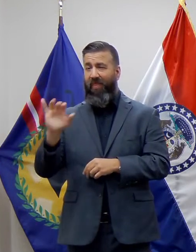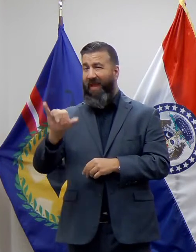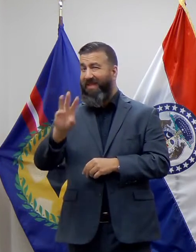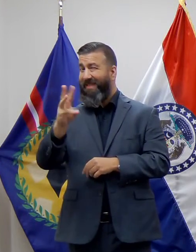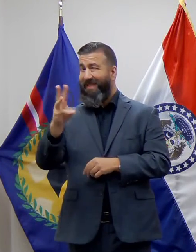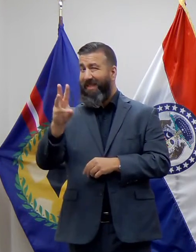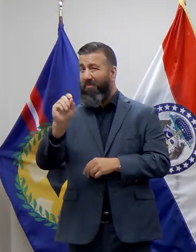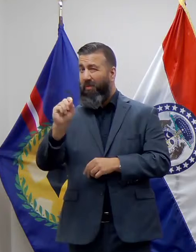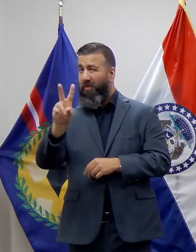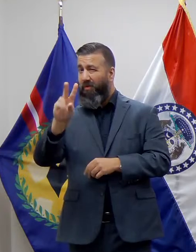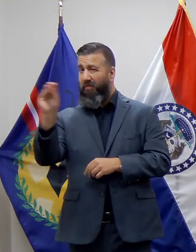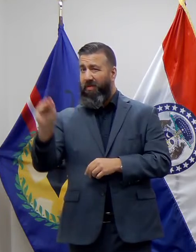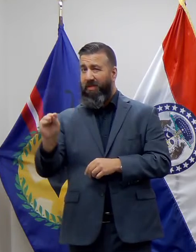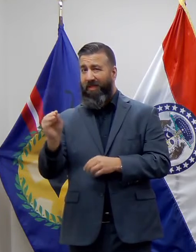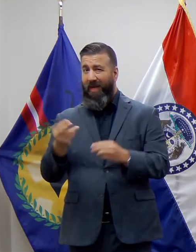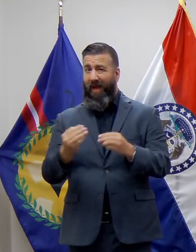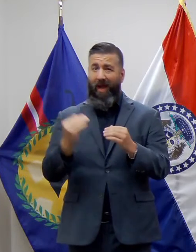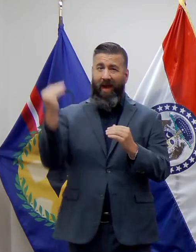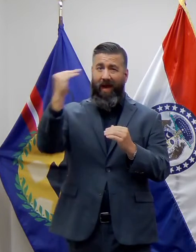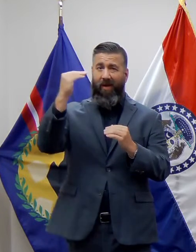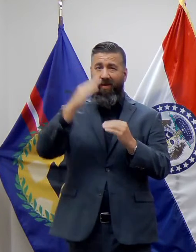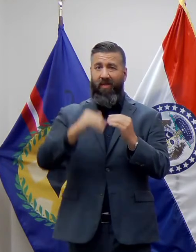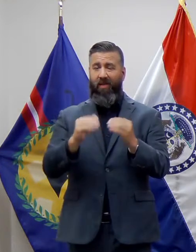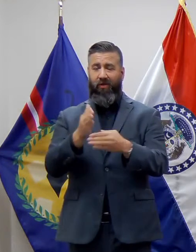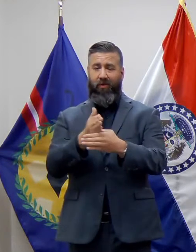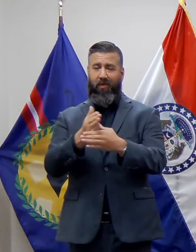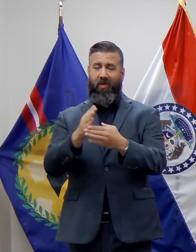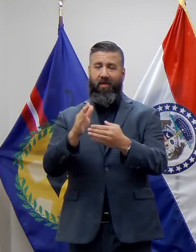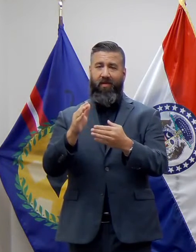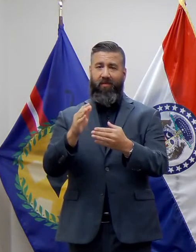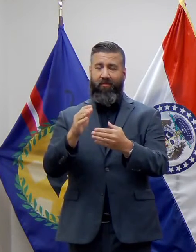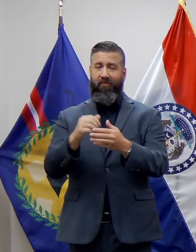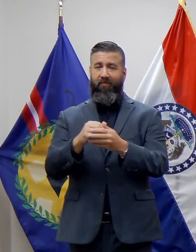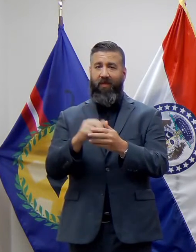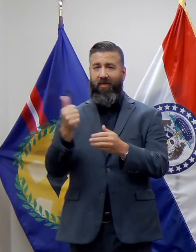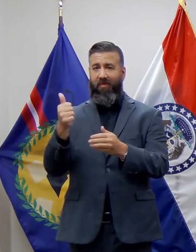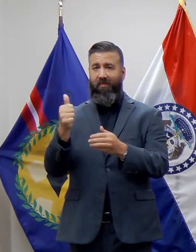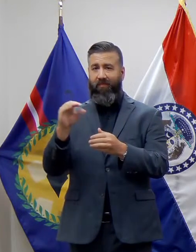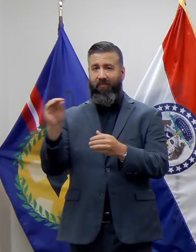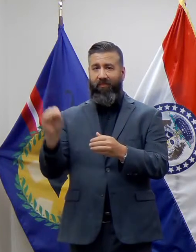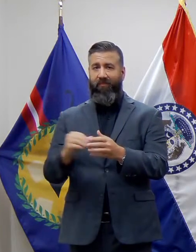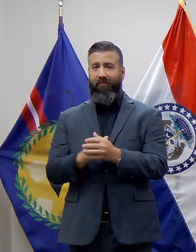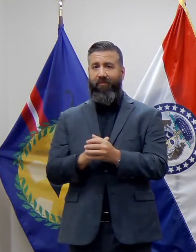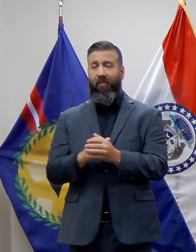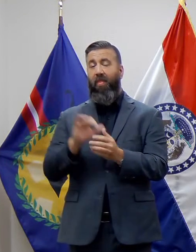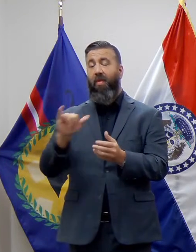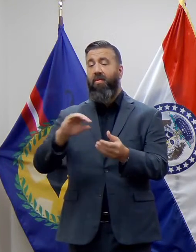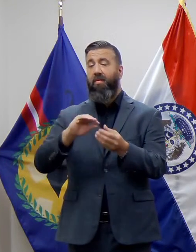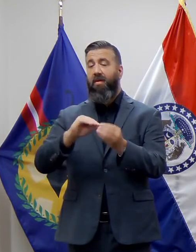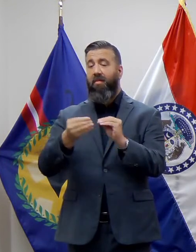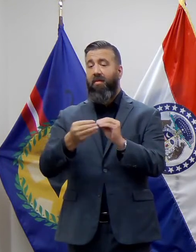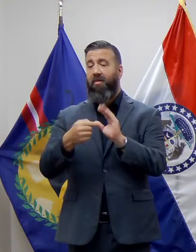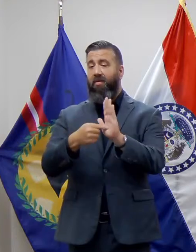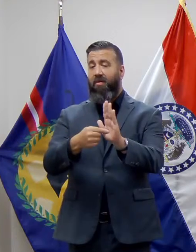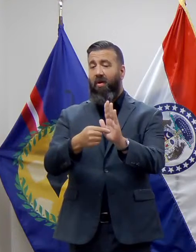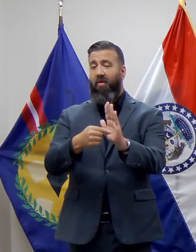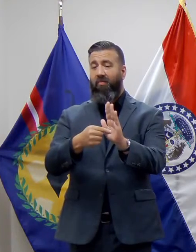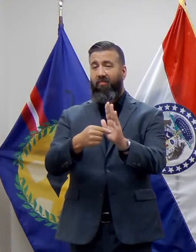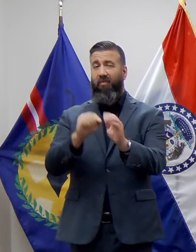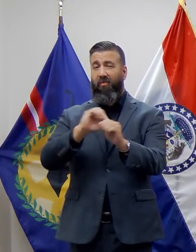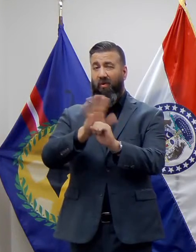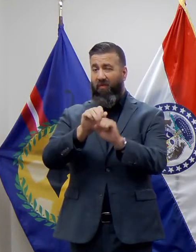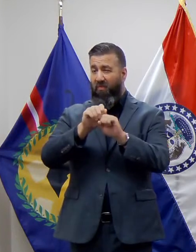community average of about 10%. These numbers reveal that the level of transmission among our children is much too